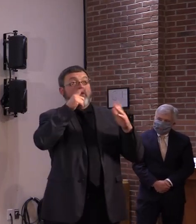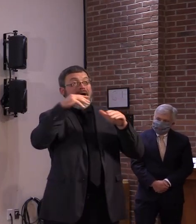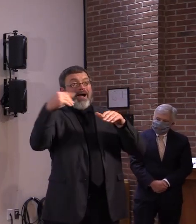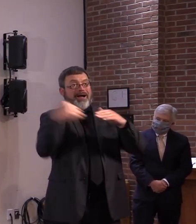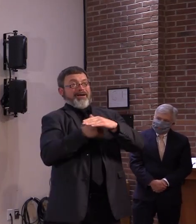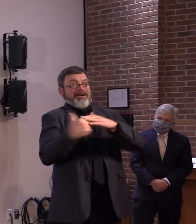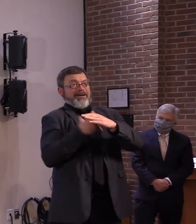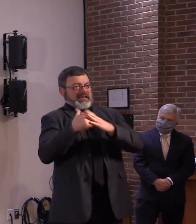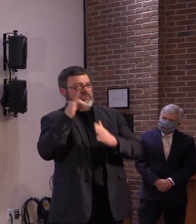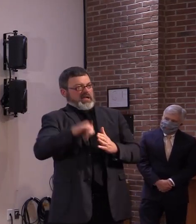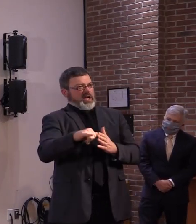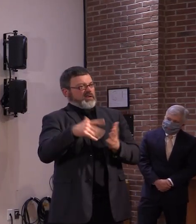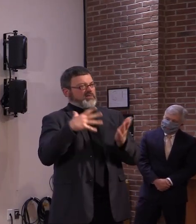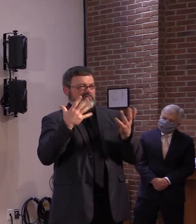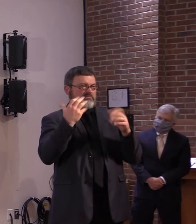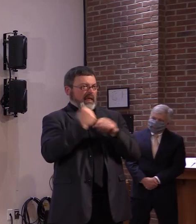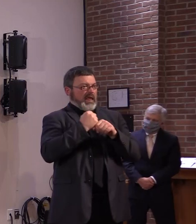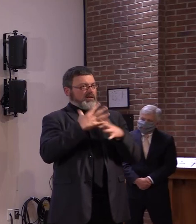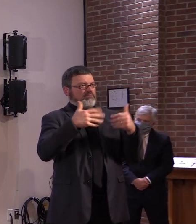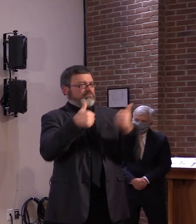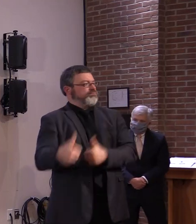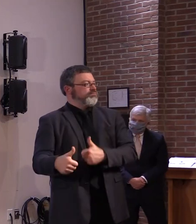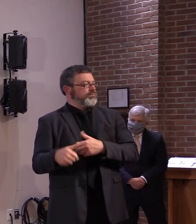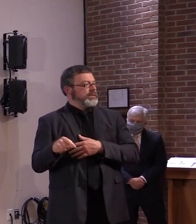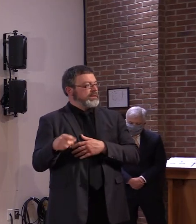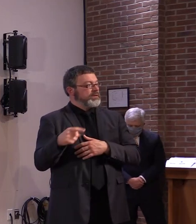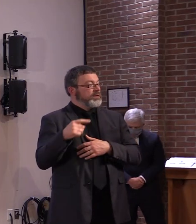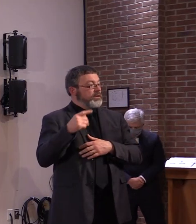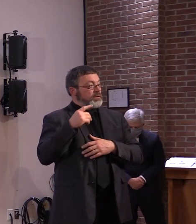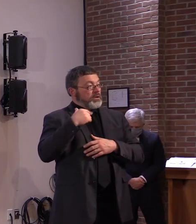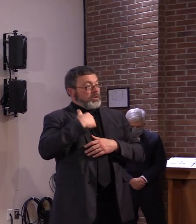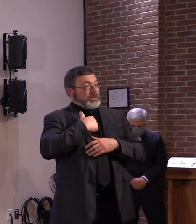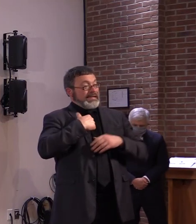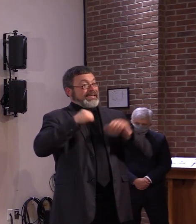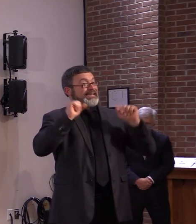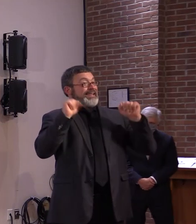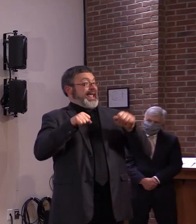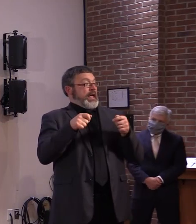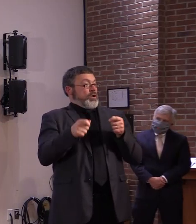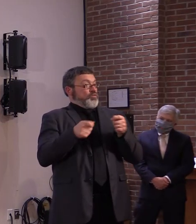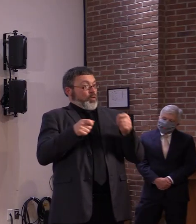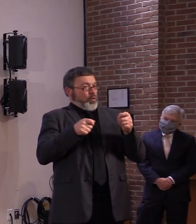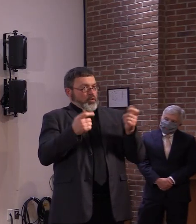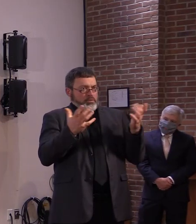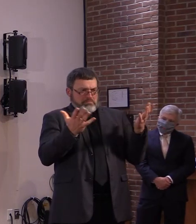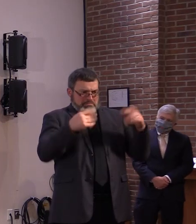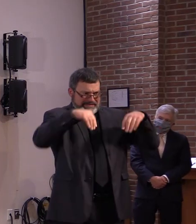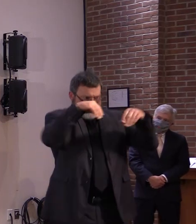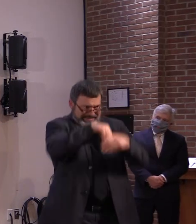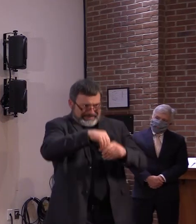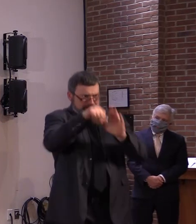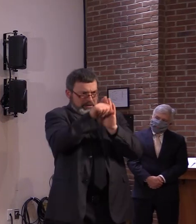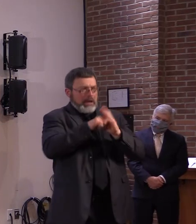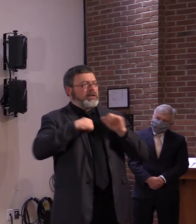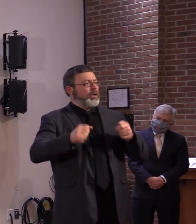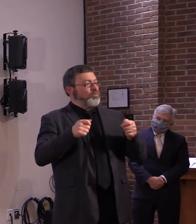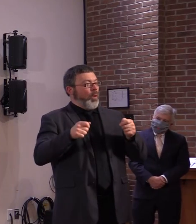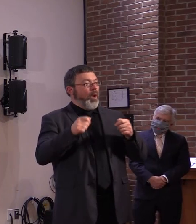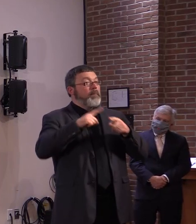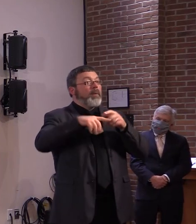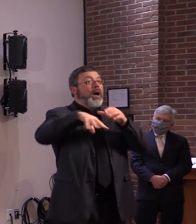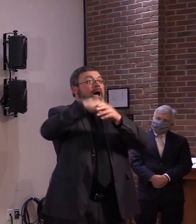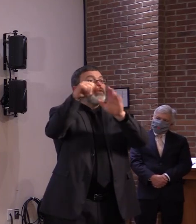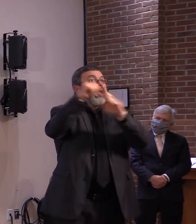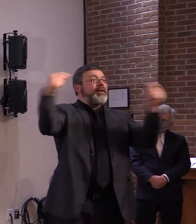what's happening here in the state, but again, as we see the cases rise outside our borders, and